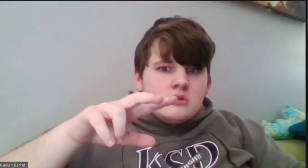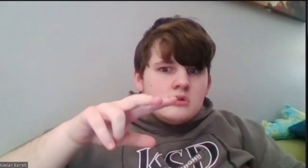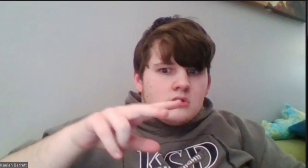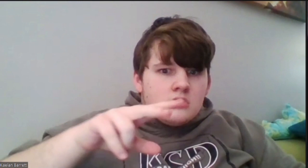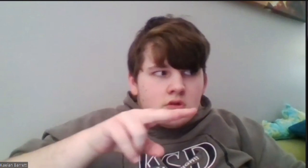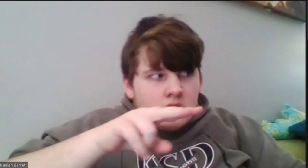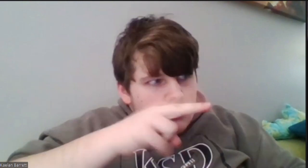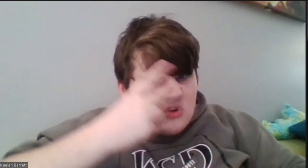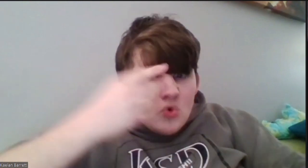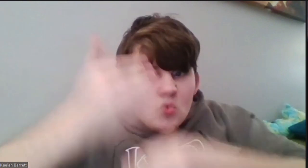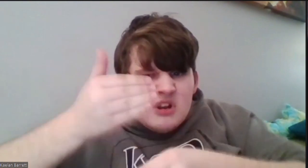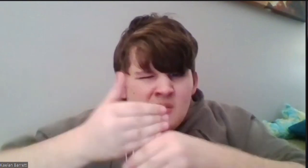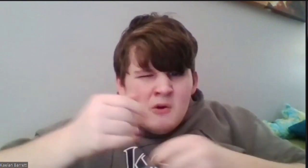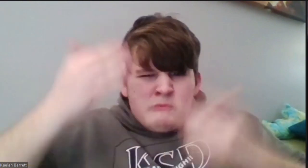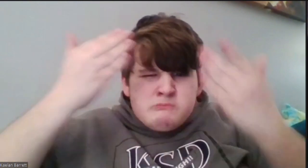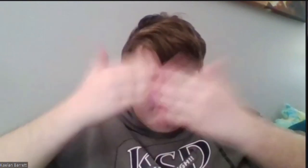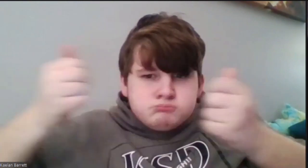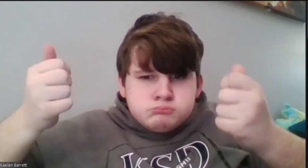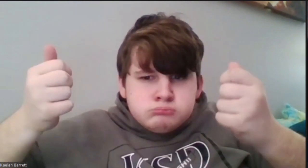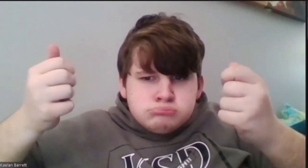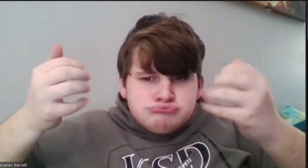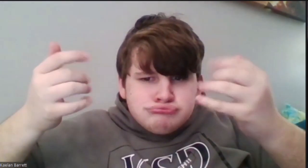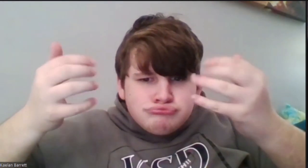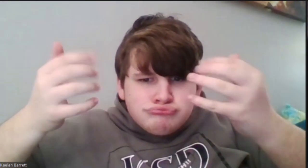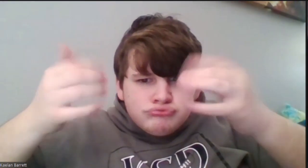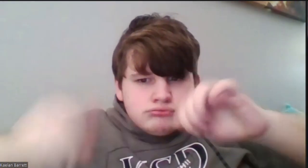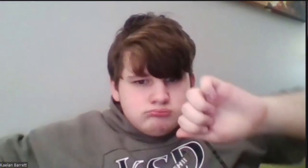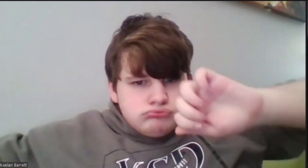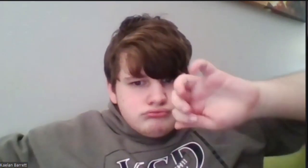He's not feeling right. The window, it's dark outside.